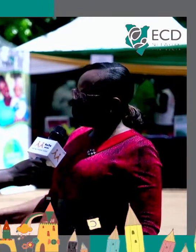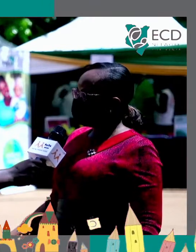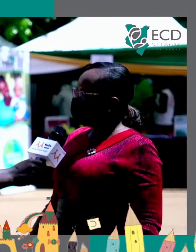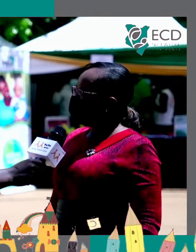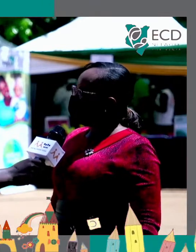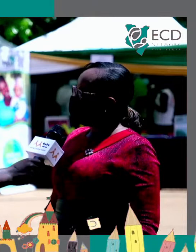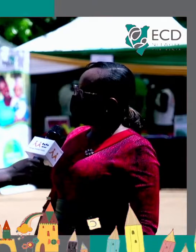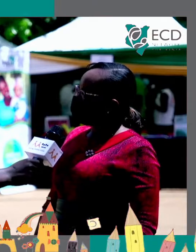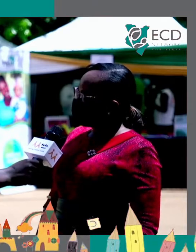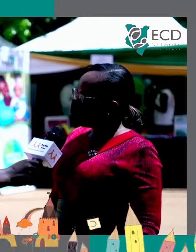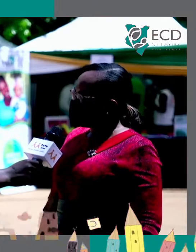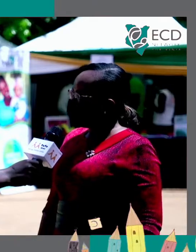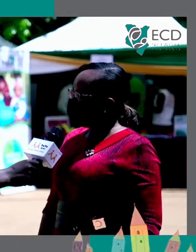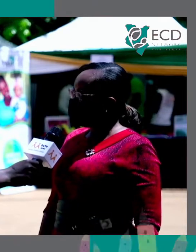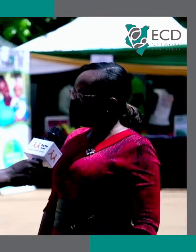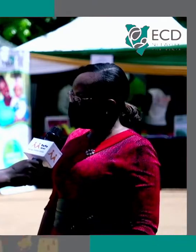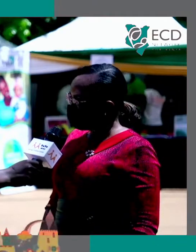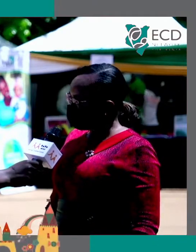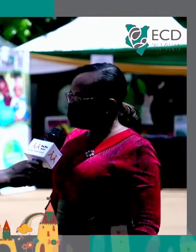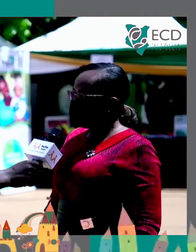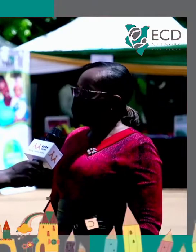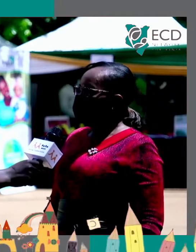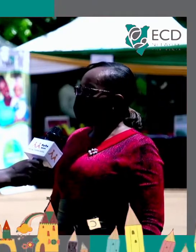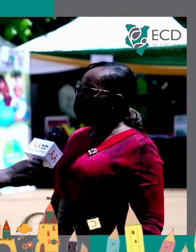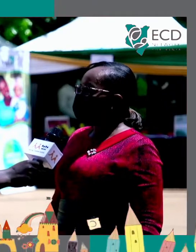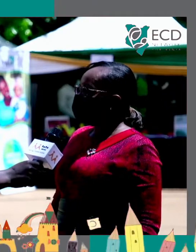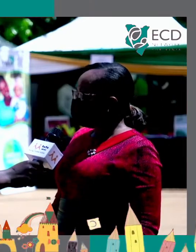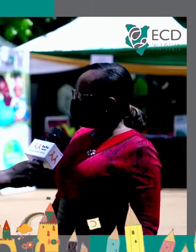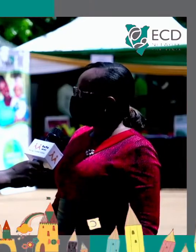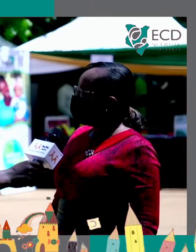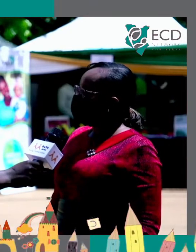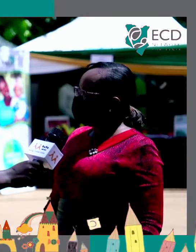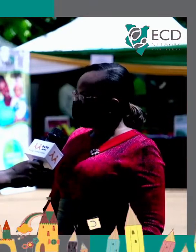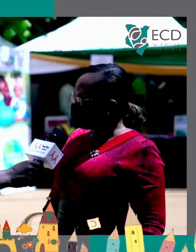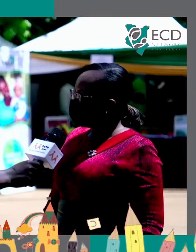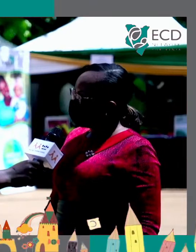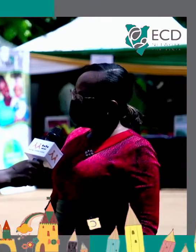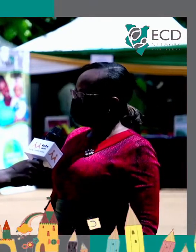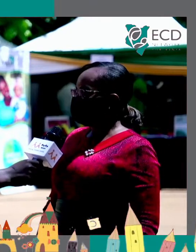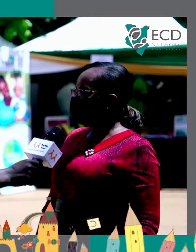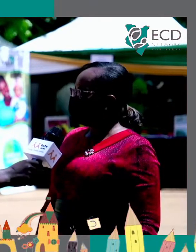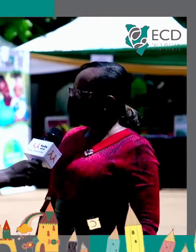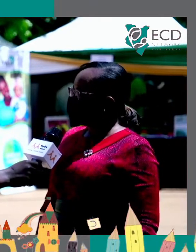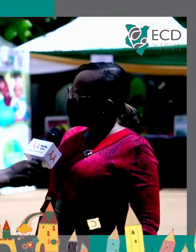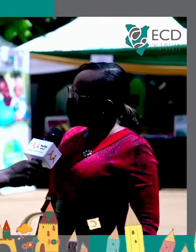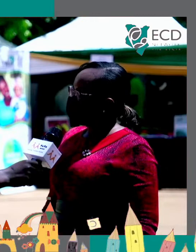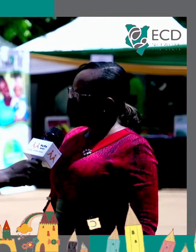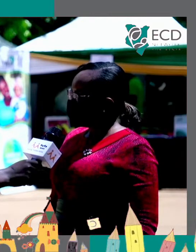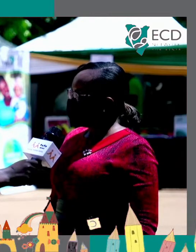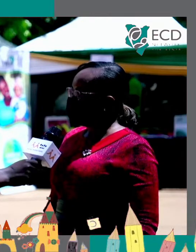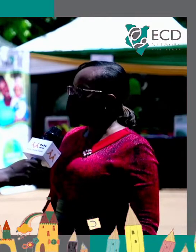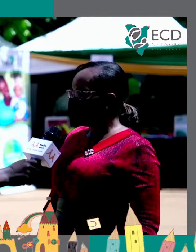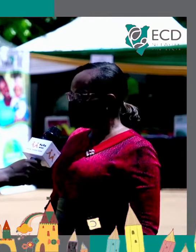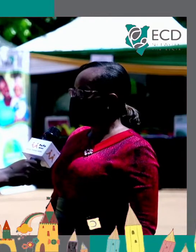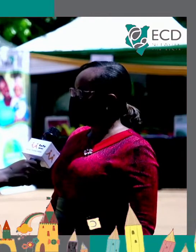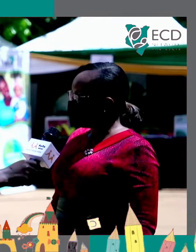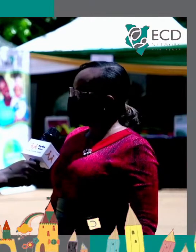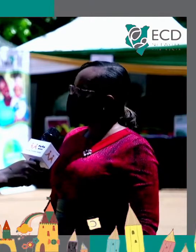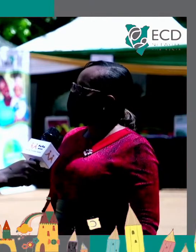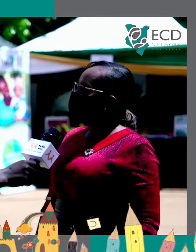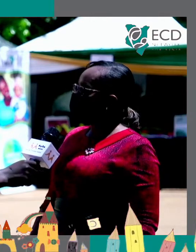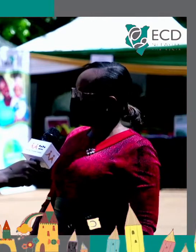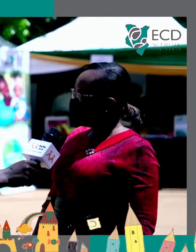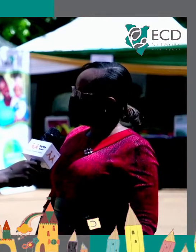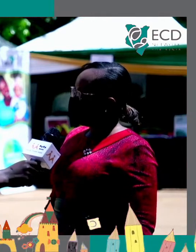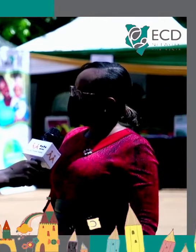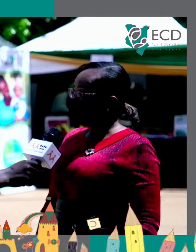we rely on guidance from our international organizations that also look at safety and efficacy of the vaccines in children. So it is a